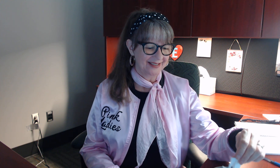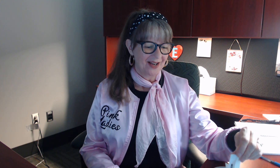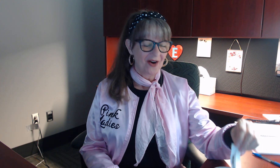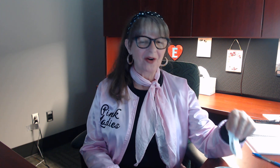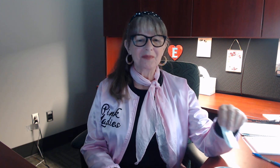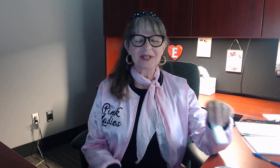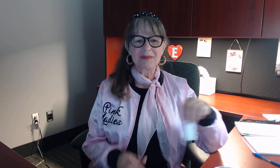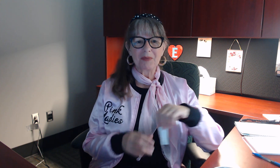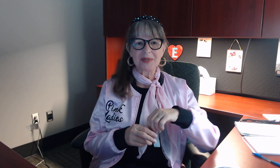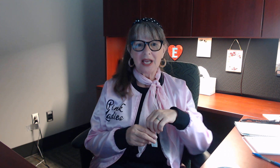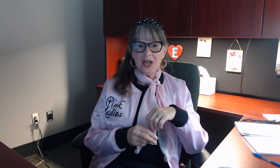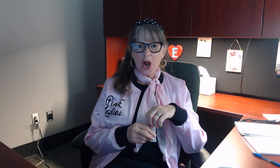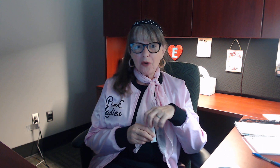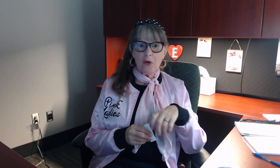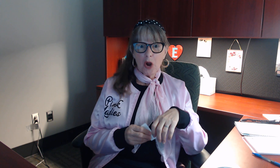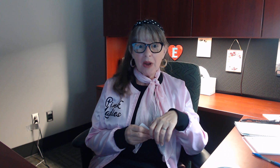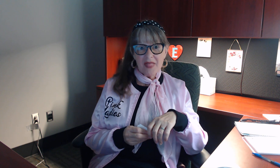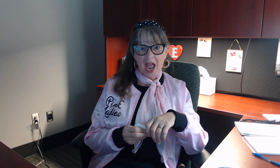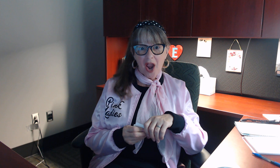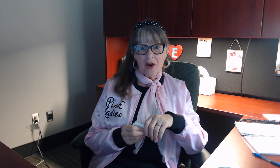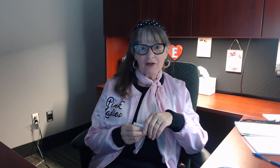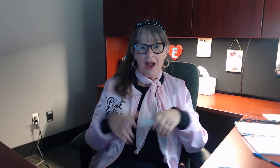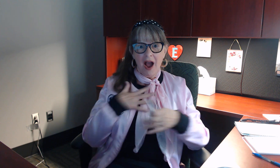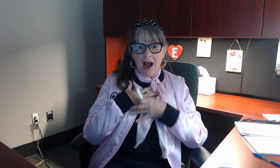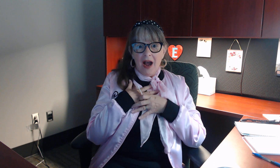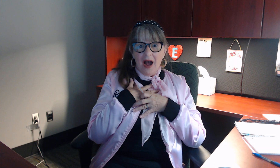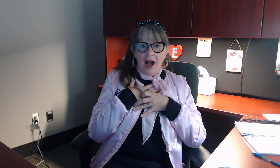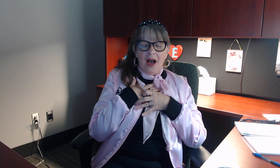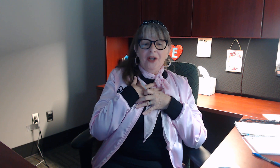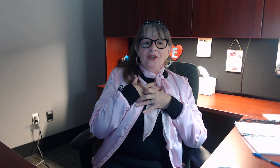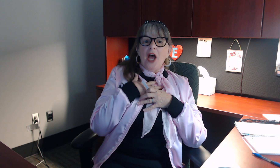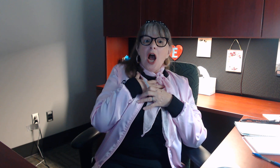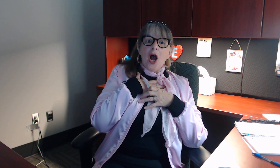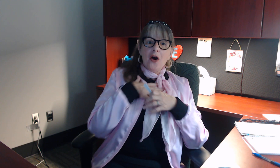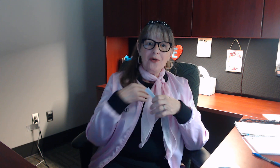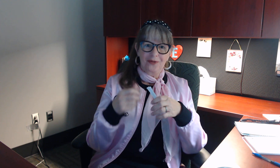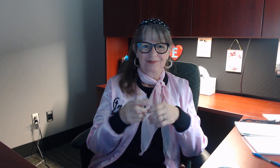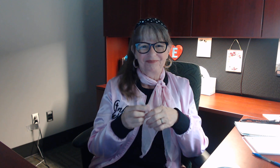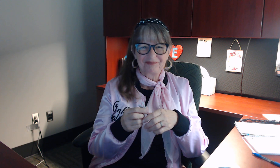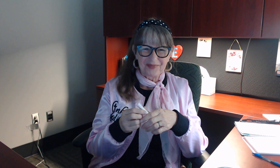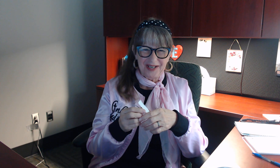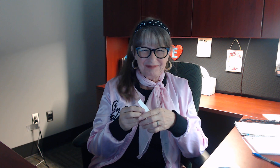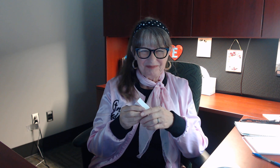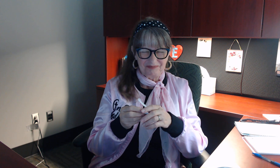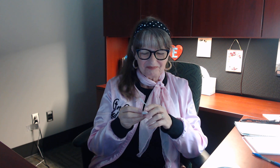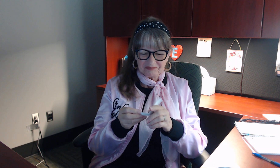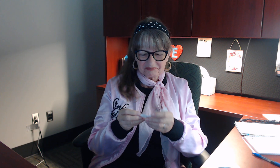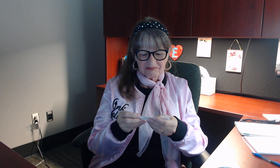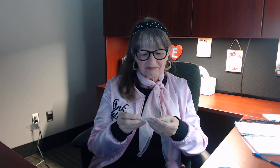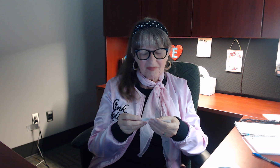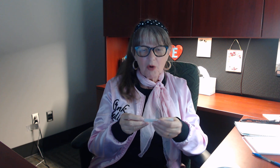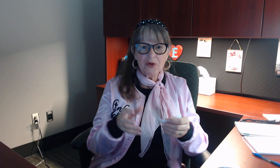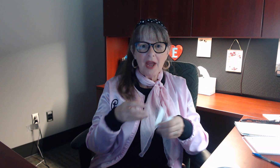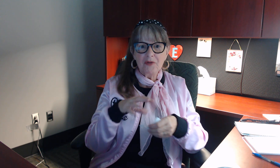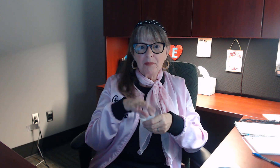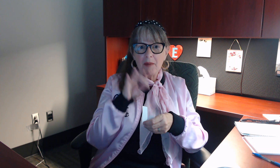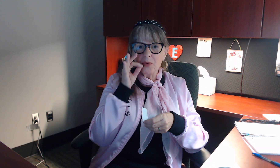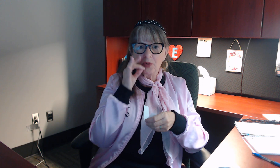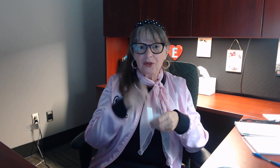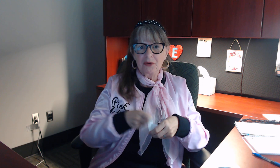Or some people would say, no, don't go in there. No. Right? Or you'd have your popcorn and you'd thrown